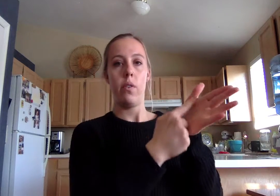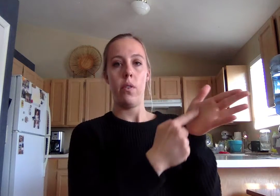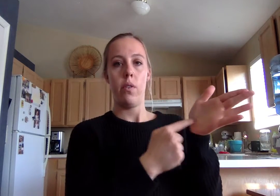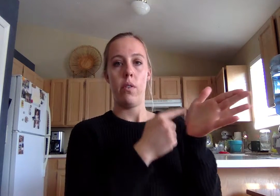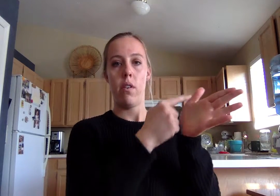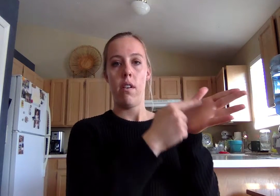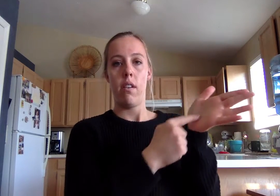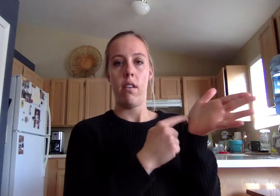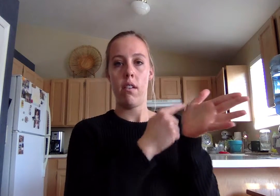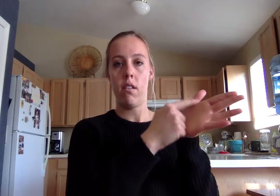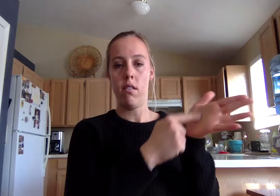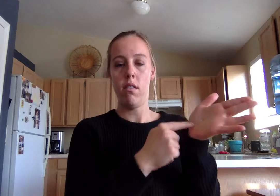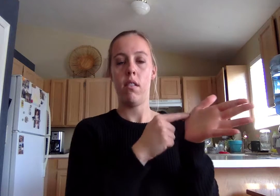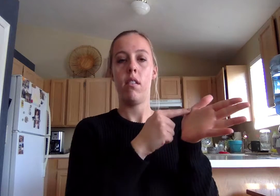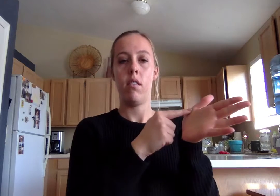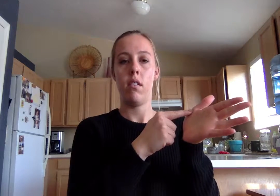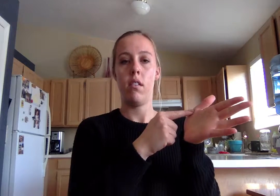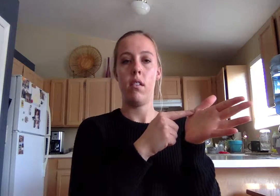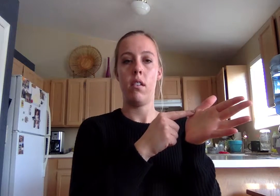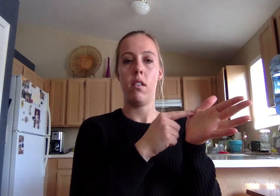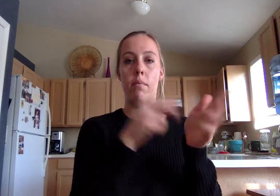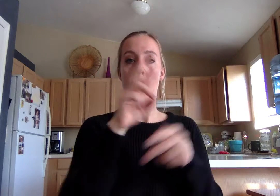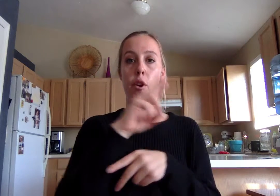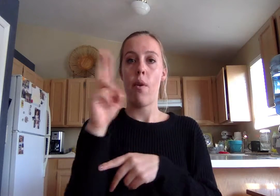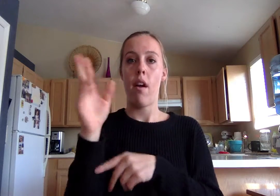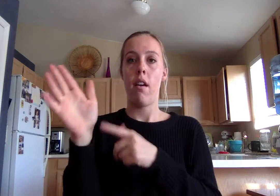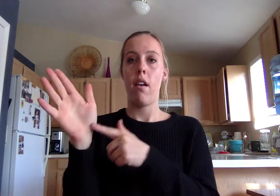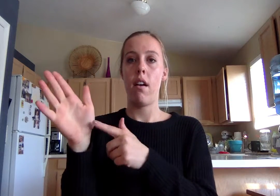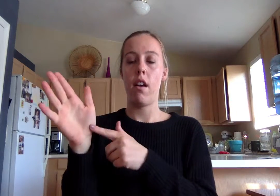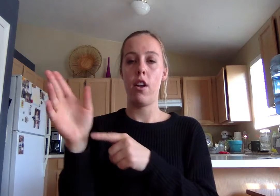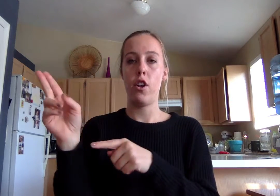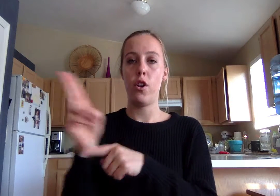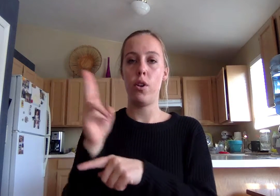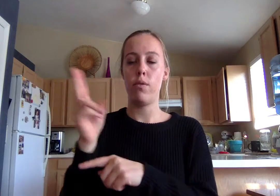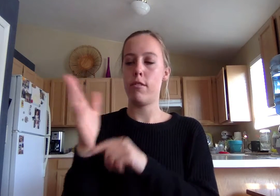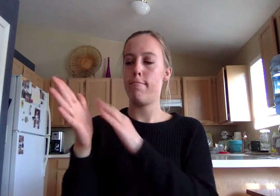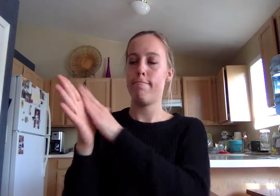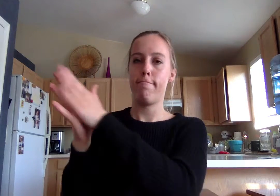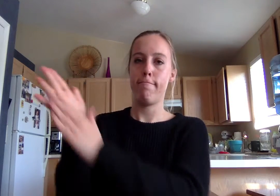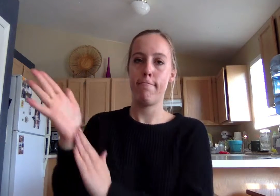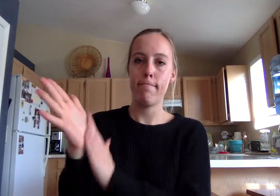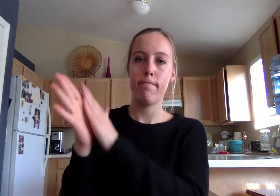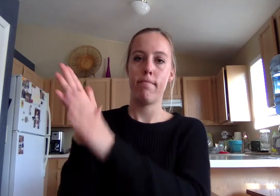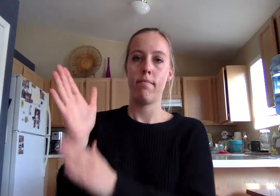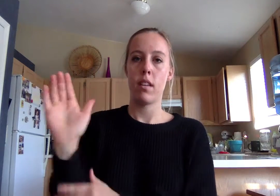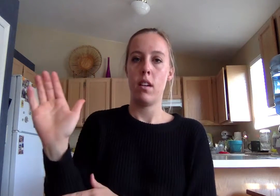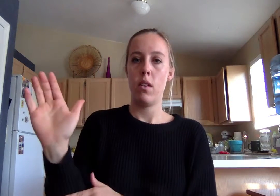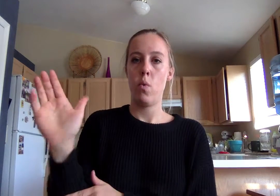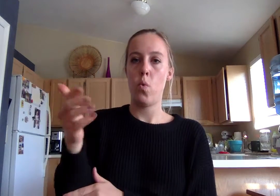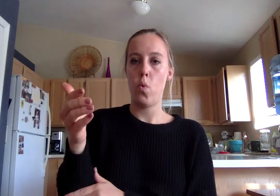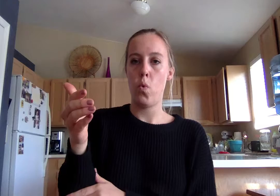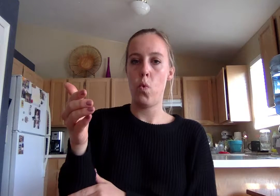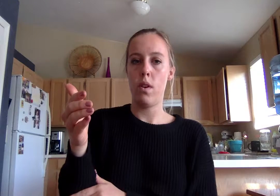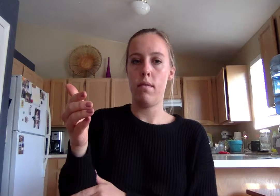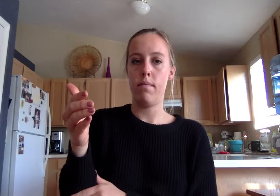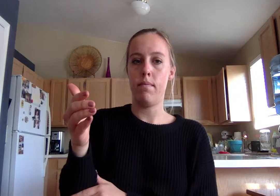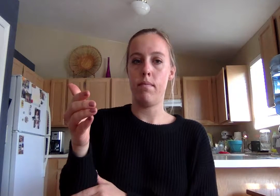thumb. My right hand, I use the whole palm to wrap my fingers around. This hand is